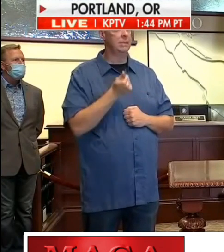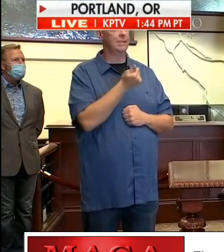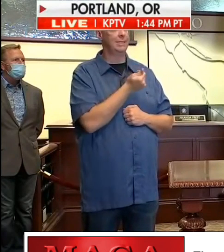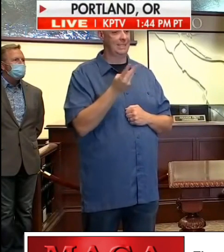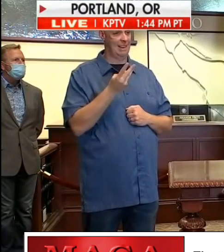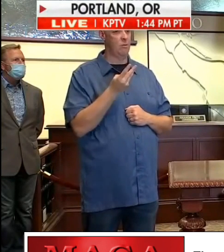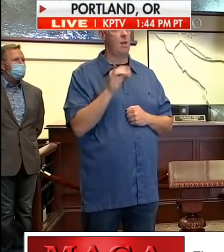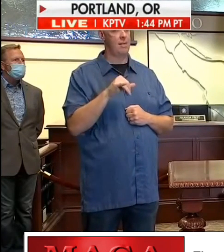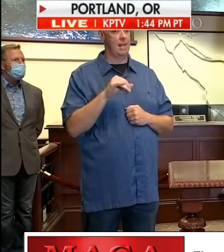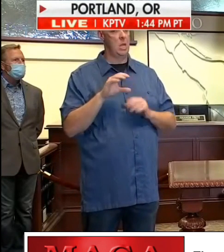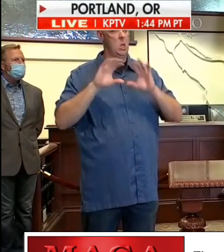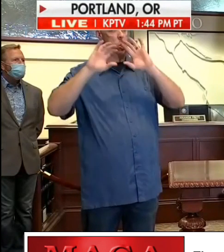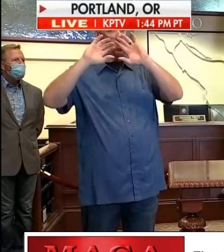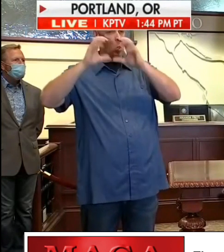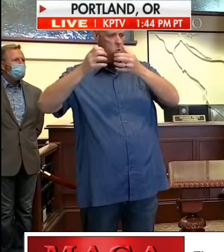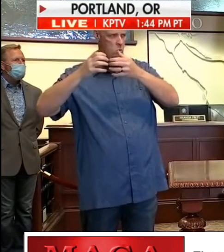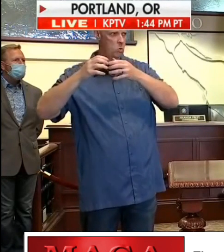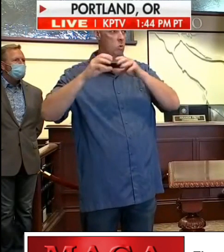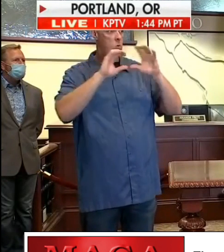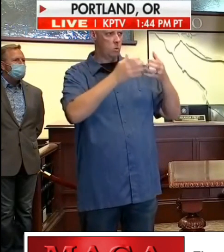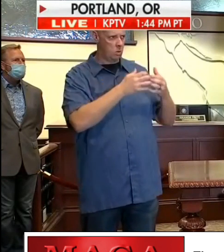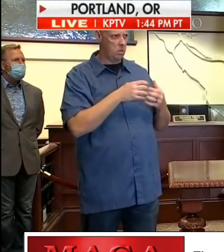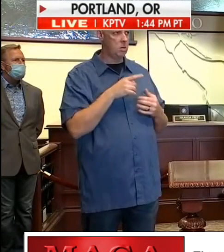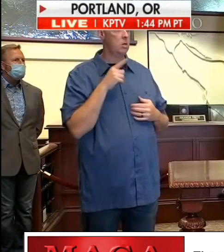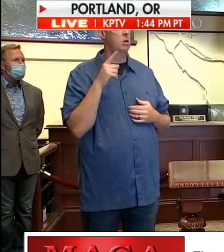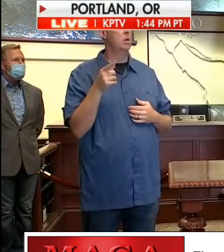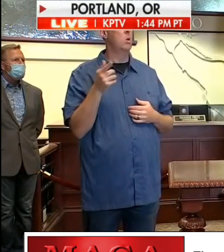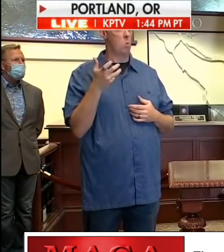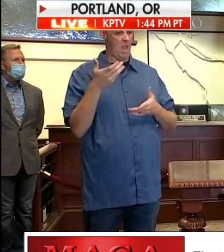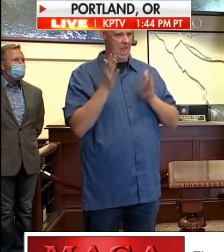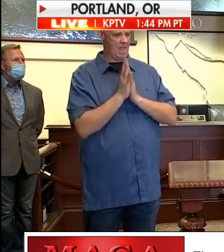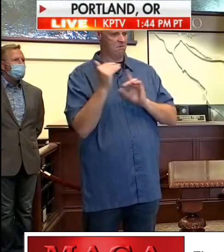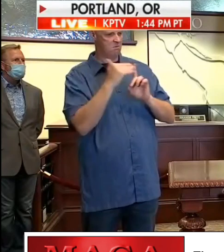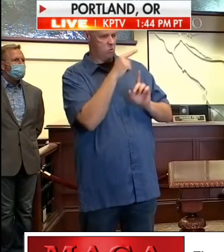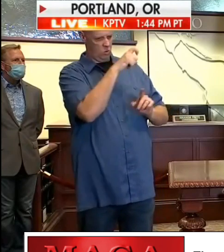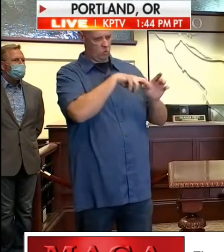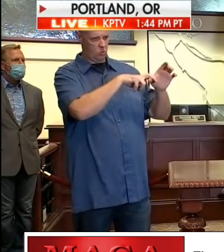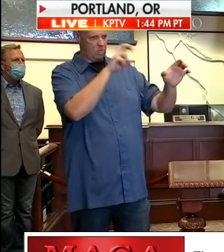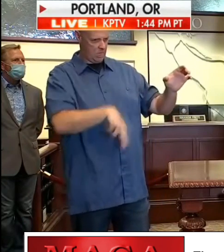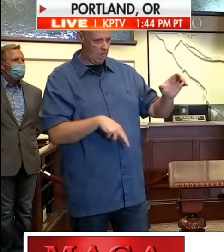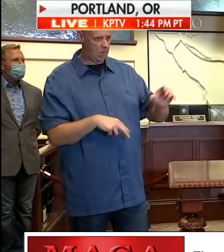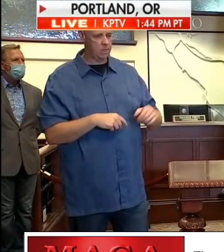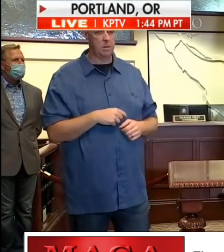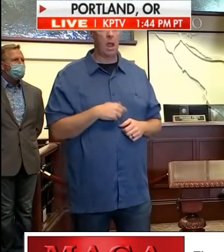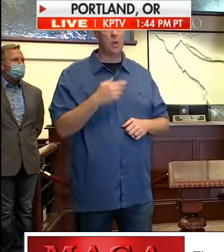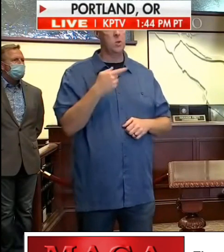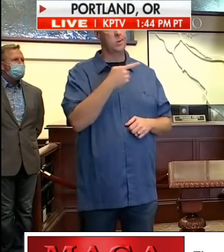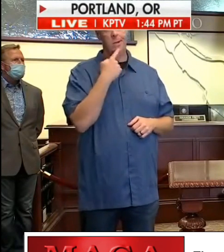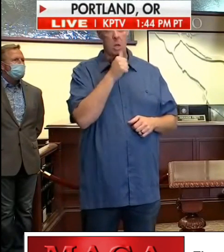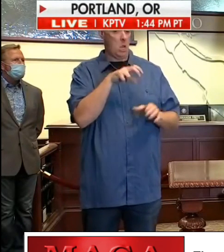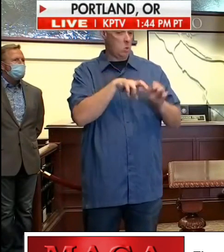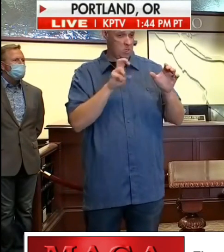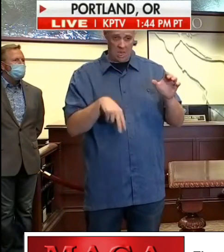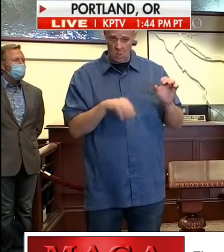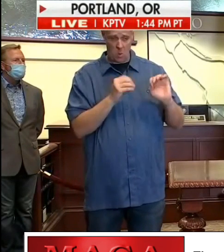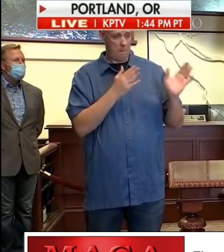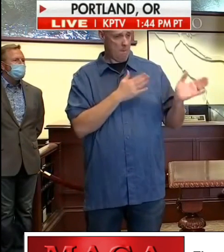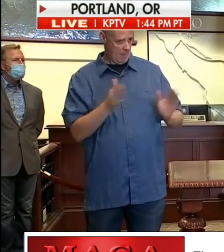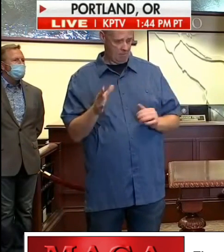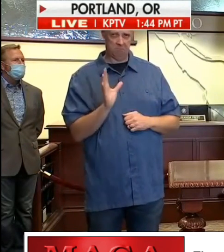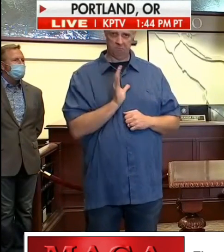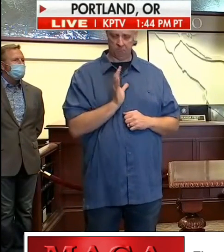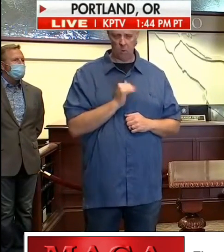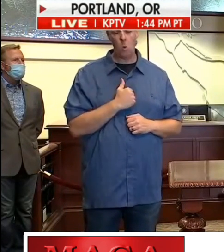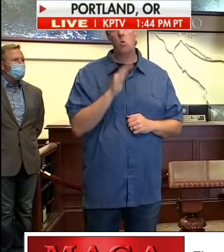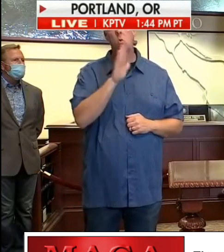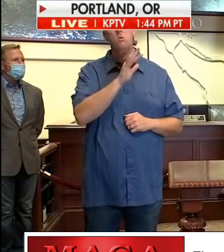that coalition are the groups that are calling for resignations. And while you aren't going to resign, you're simply not planning on resigning, I'm curious just